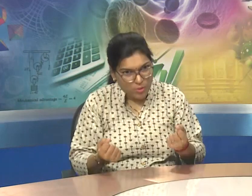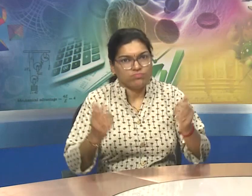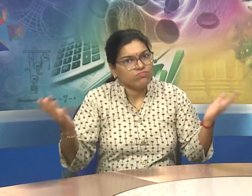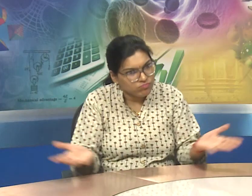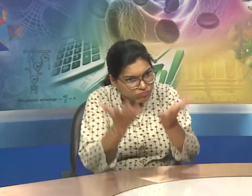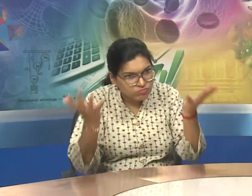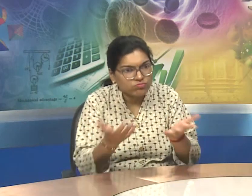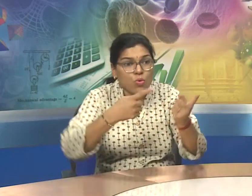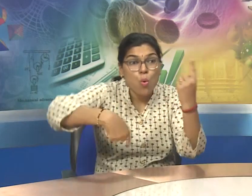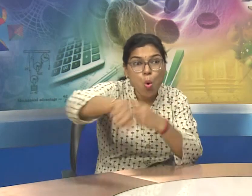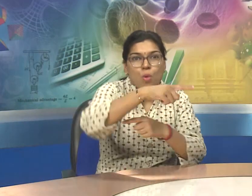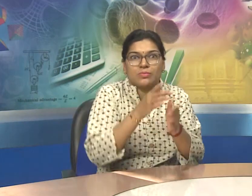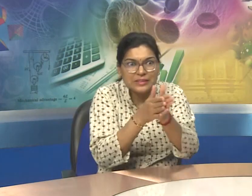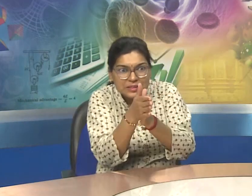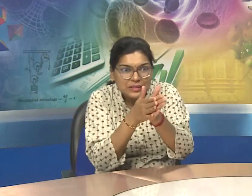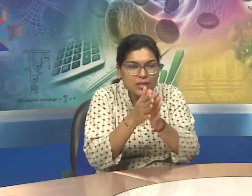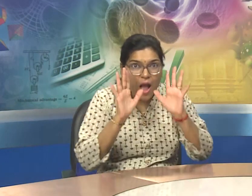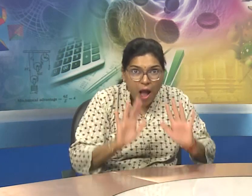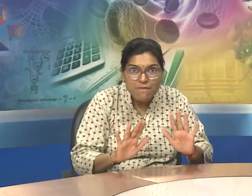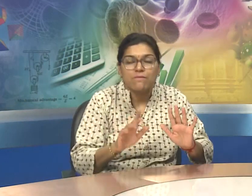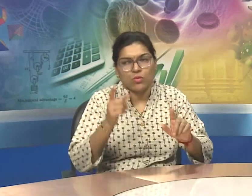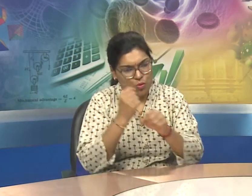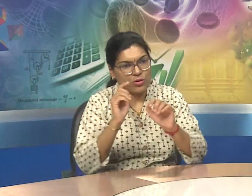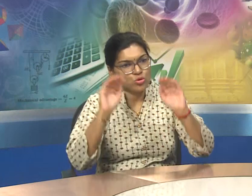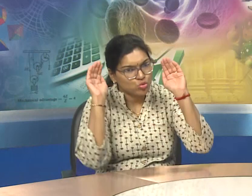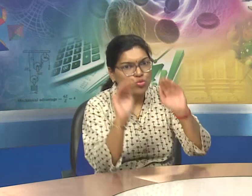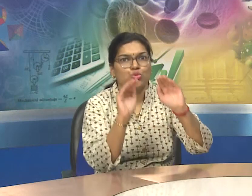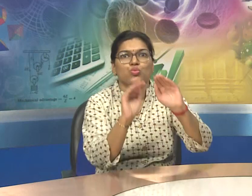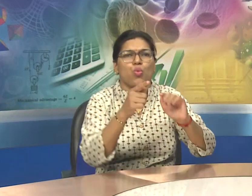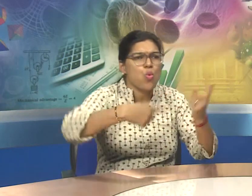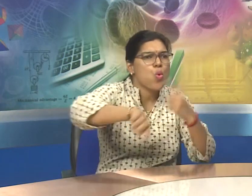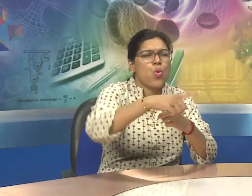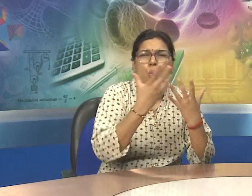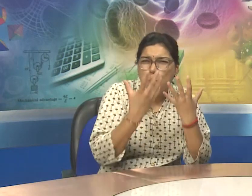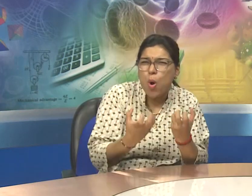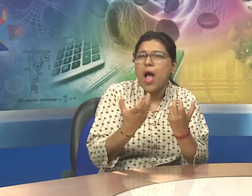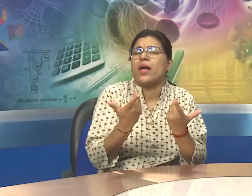So, government wants to promote all such